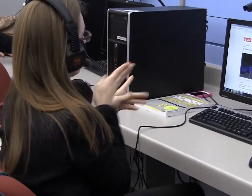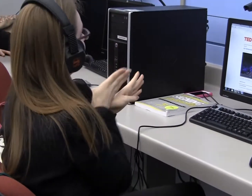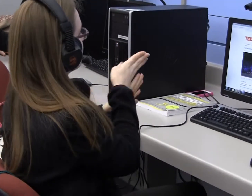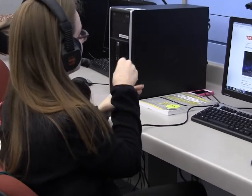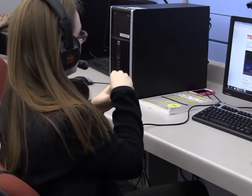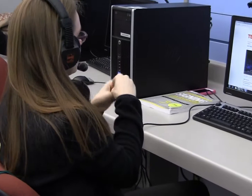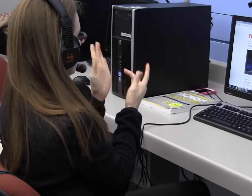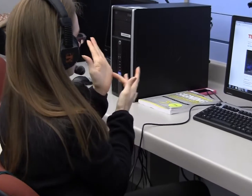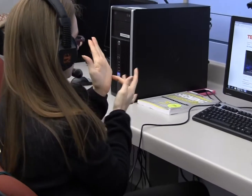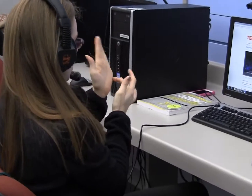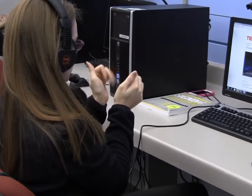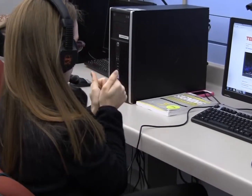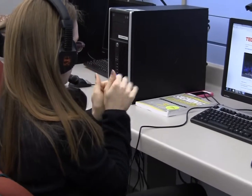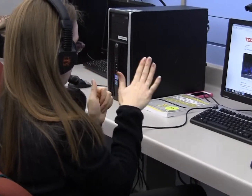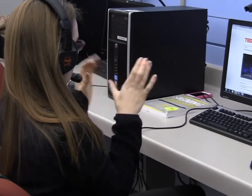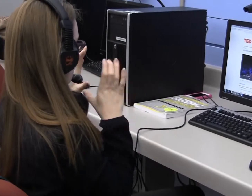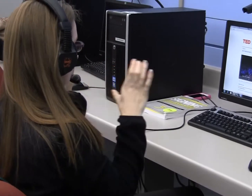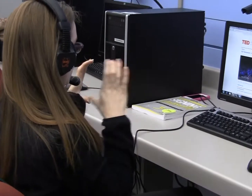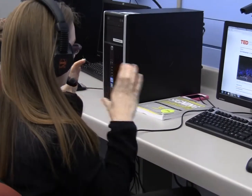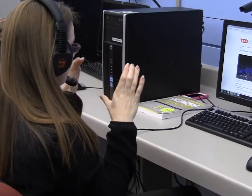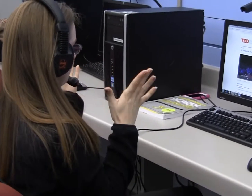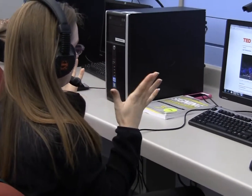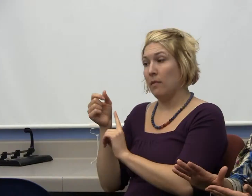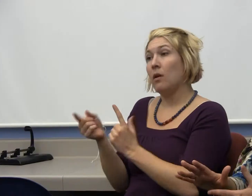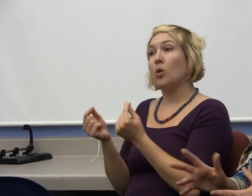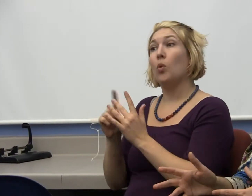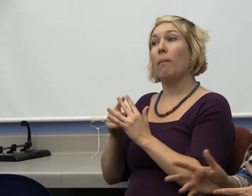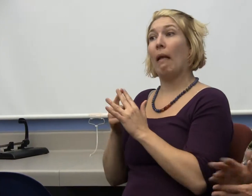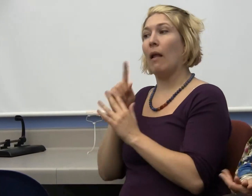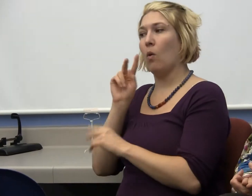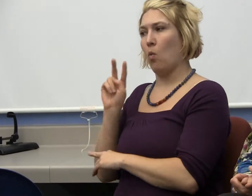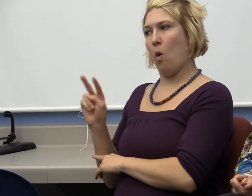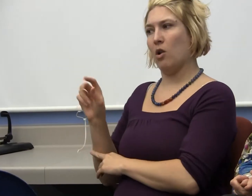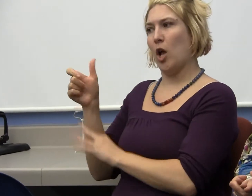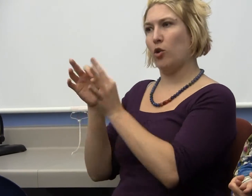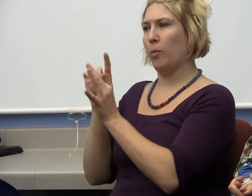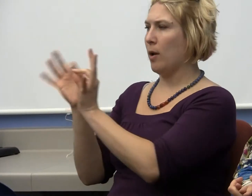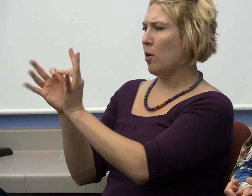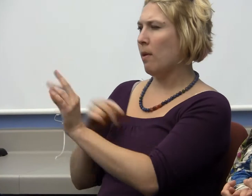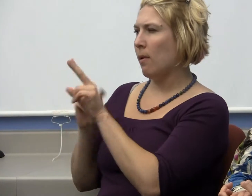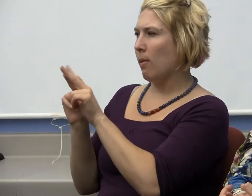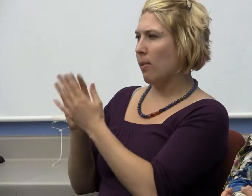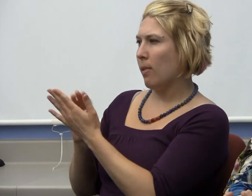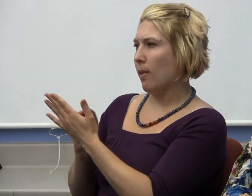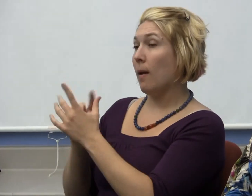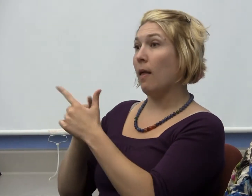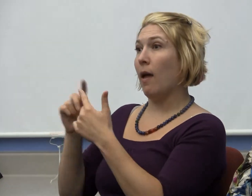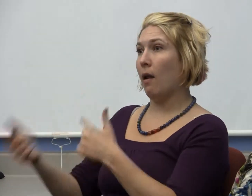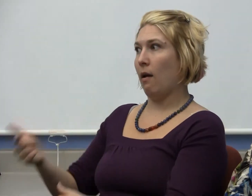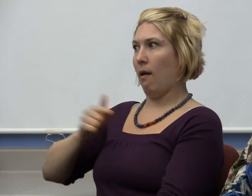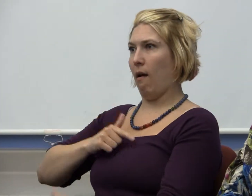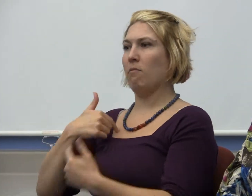environment. And they very quickly move from observing that interpreter to actually taking the interpreter seat and interpreting